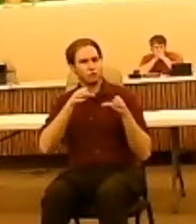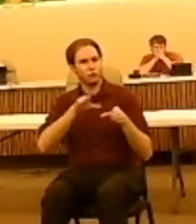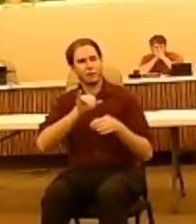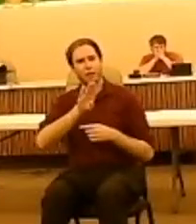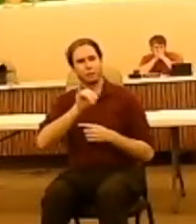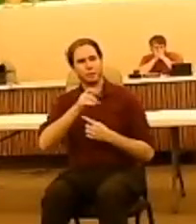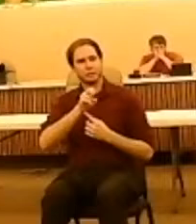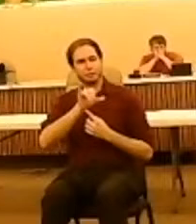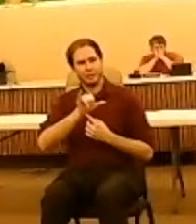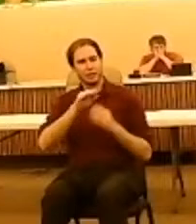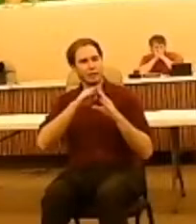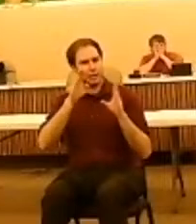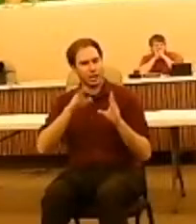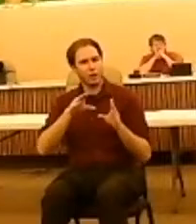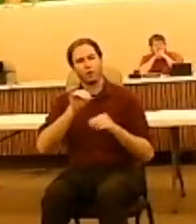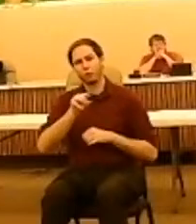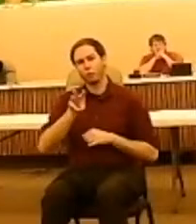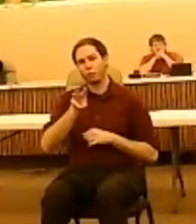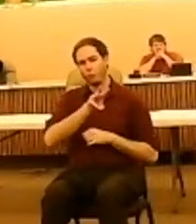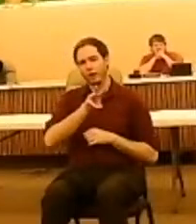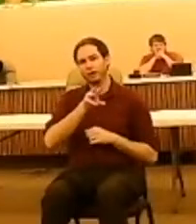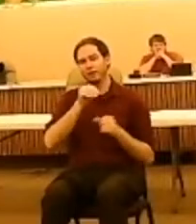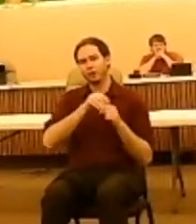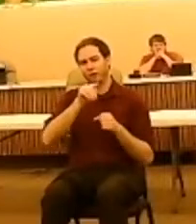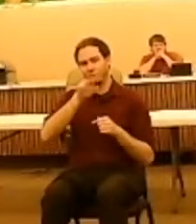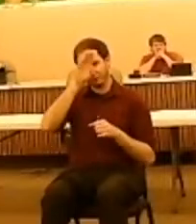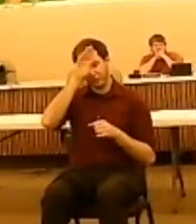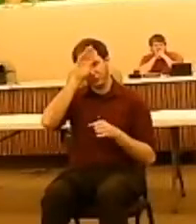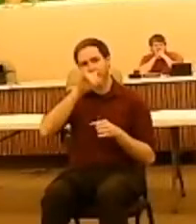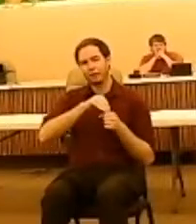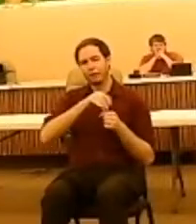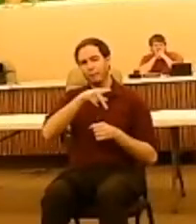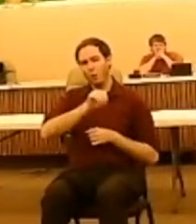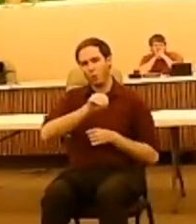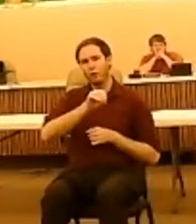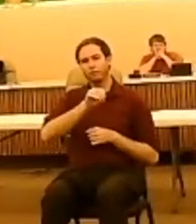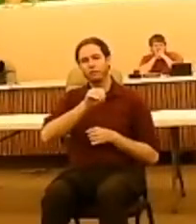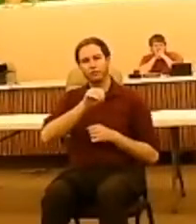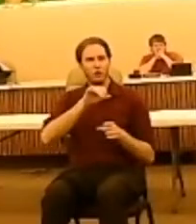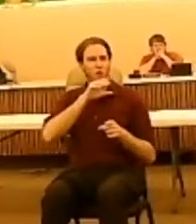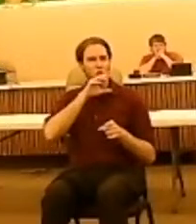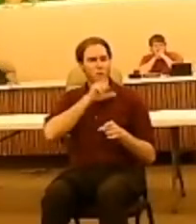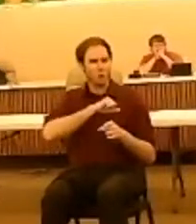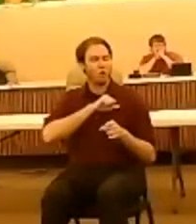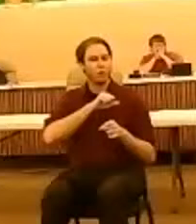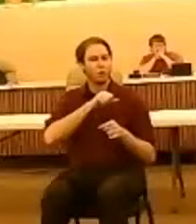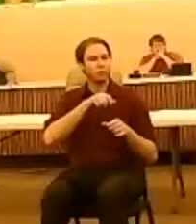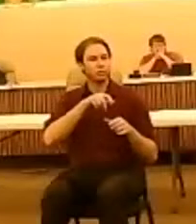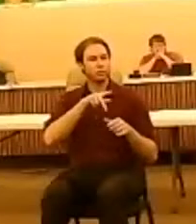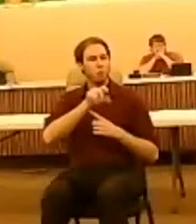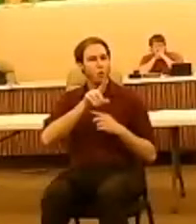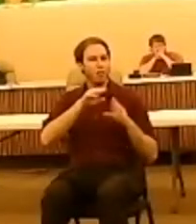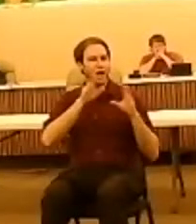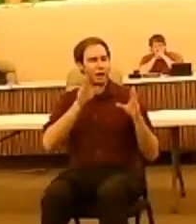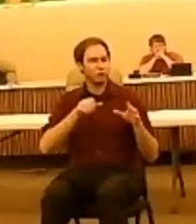the Westerner Fire Station, Westerner Post Office, that of course is an old schoolhouse.